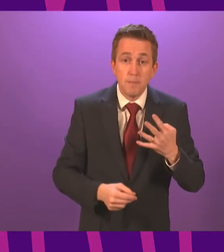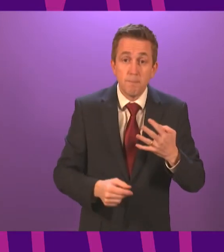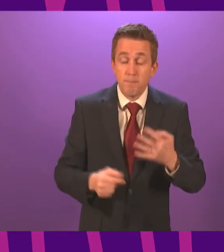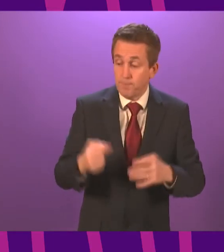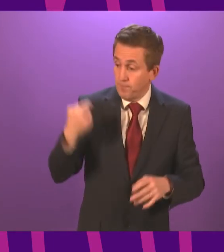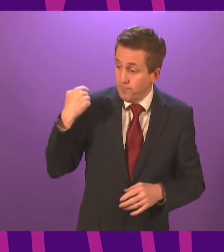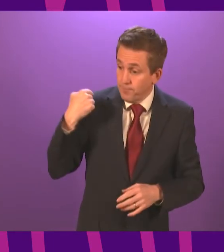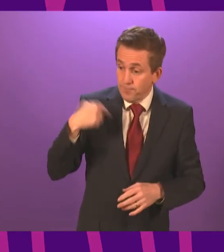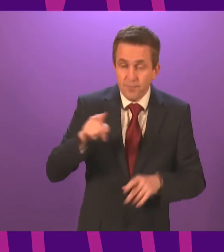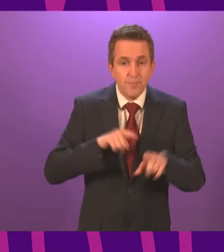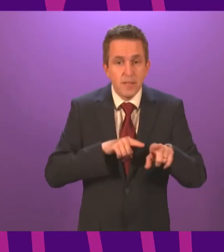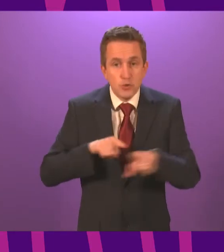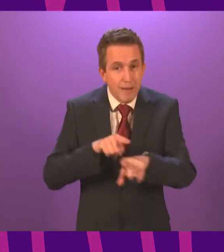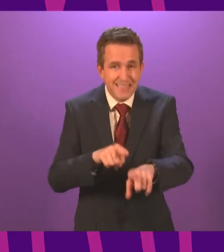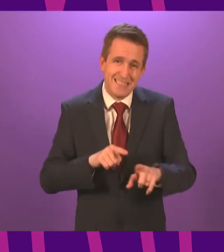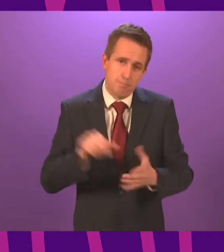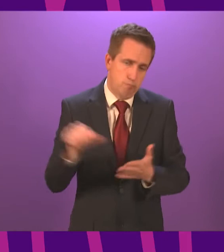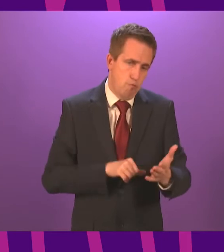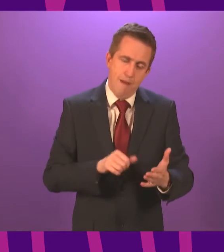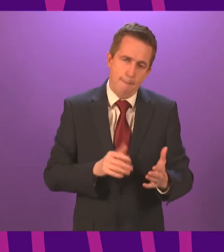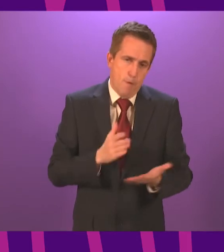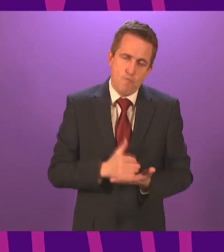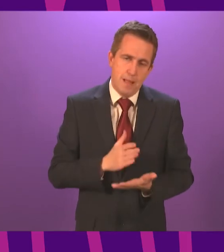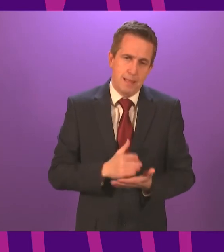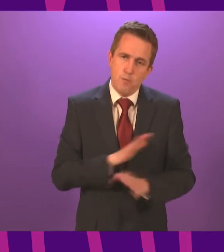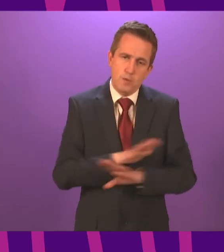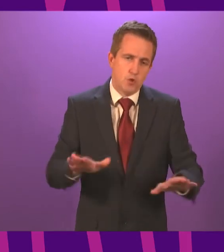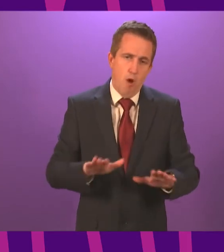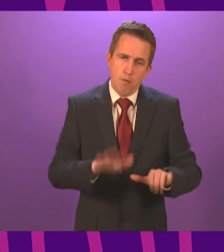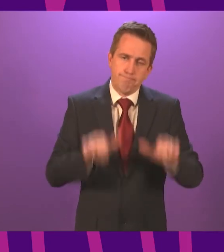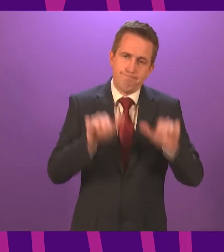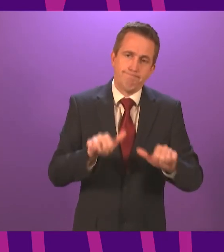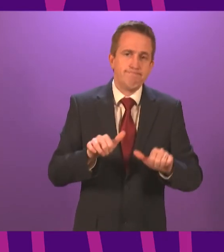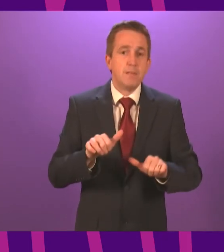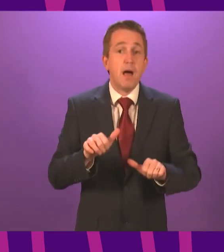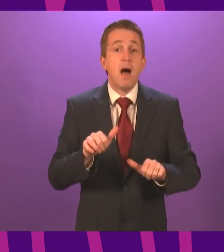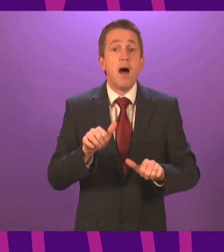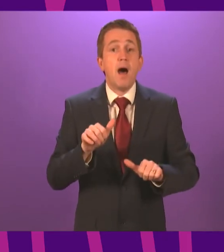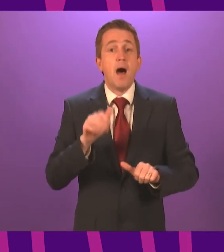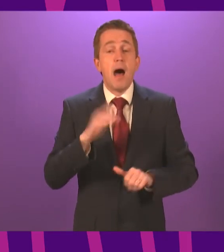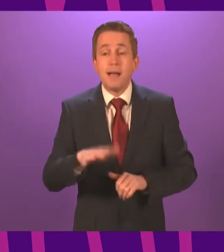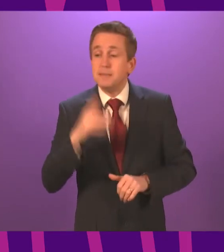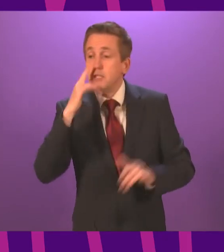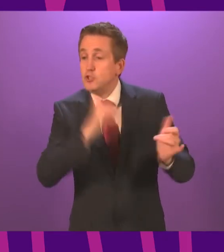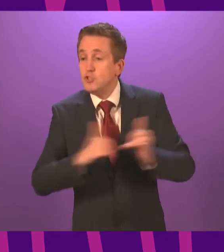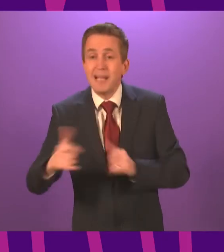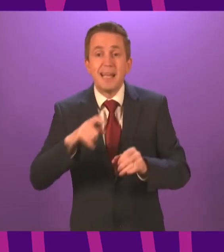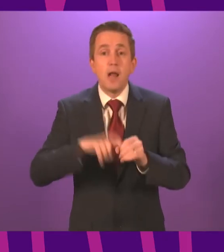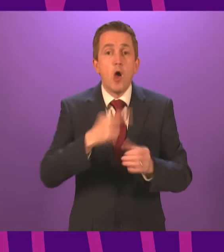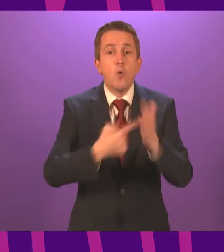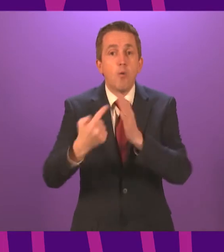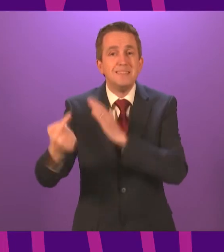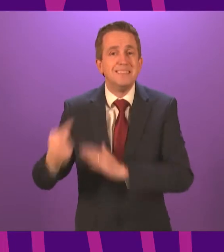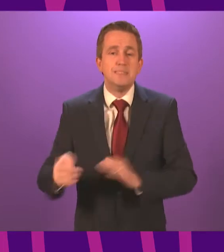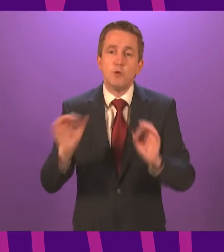programme was well below what the government believed, and the spot checks on the quarantine were not matching the